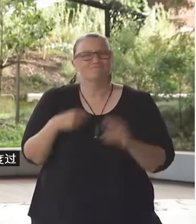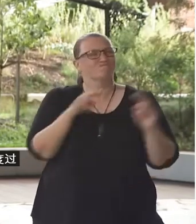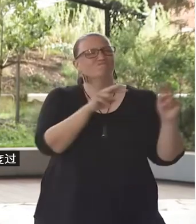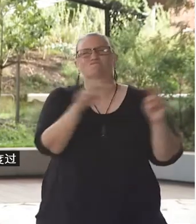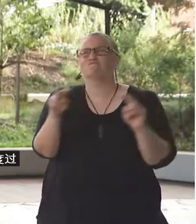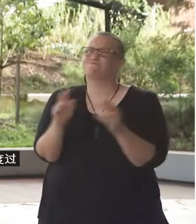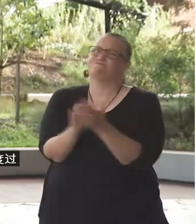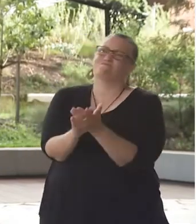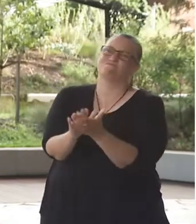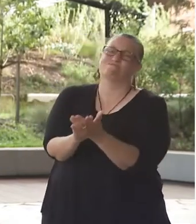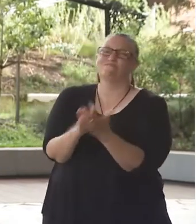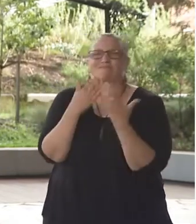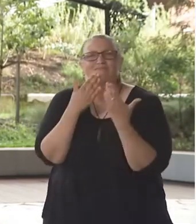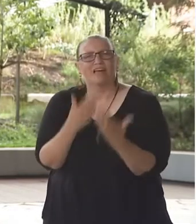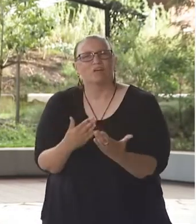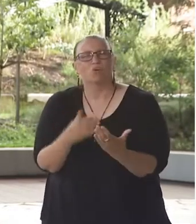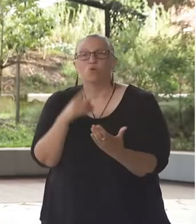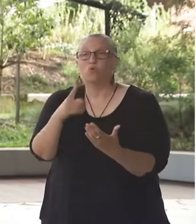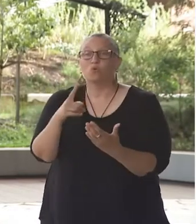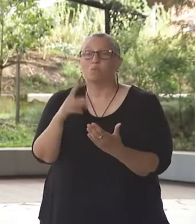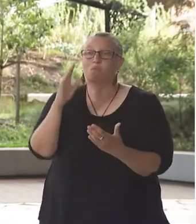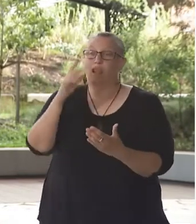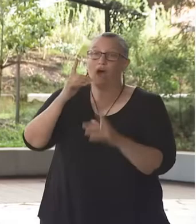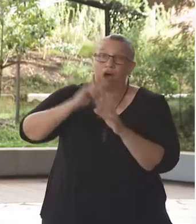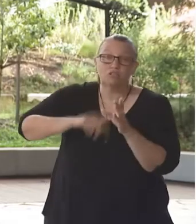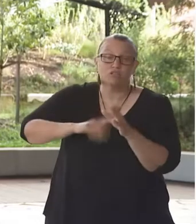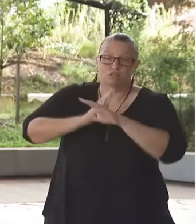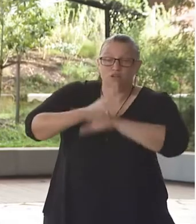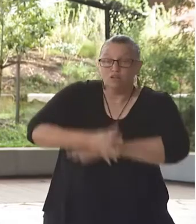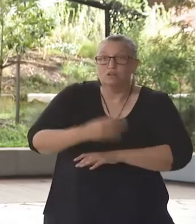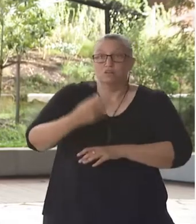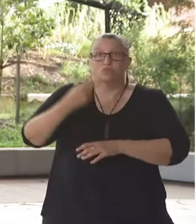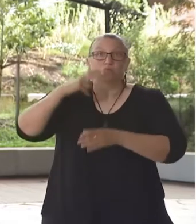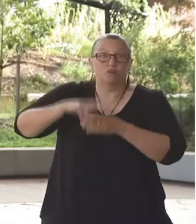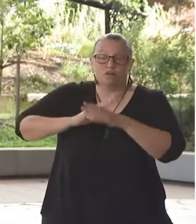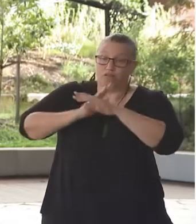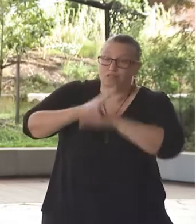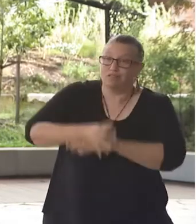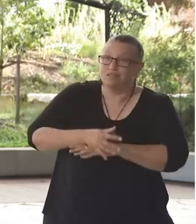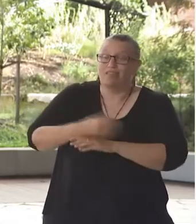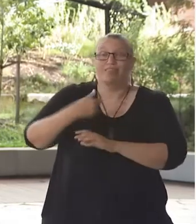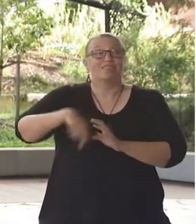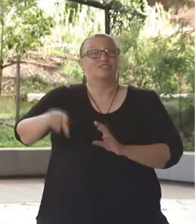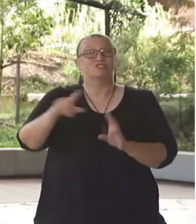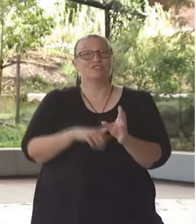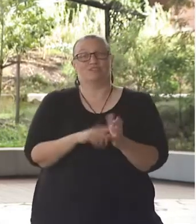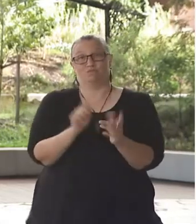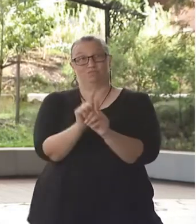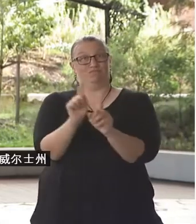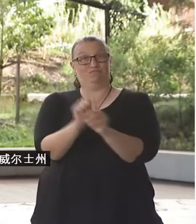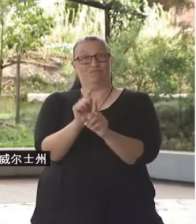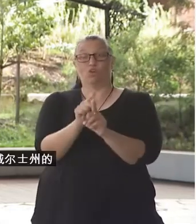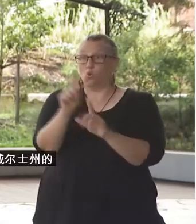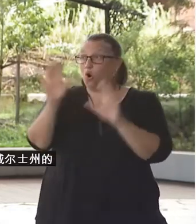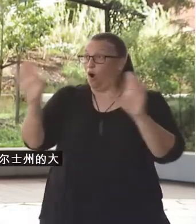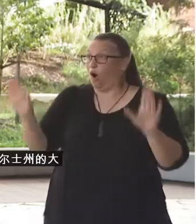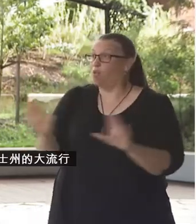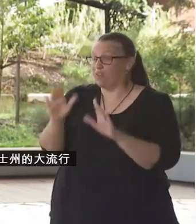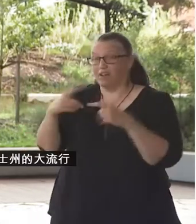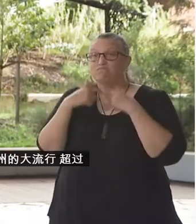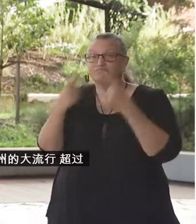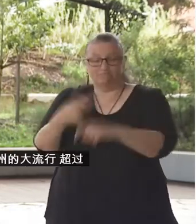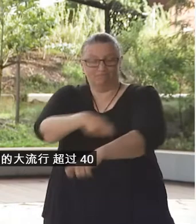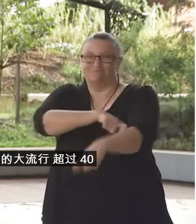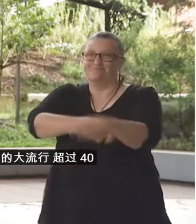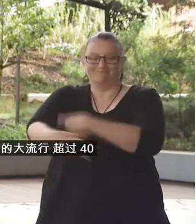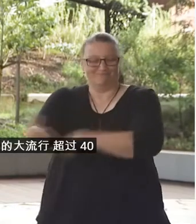to see that effort has continued, particularly over the summer break, when many people have been on holidays. To be in a position